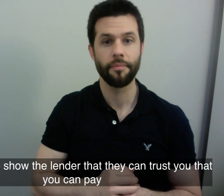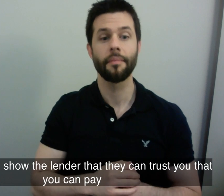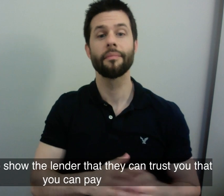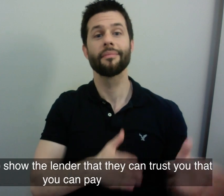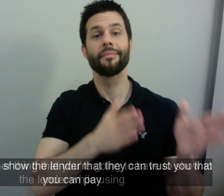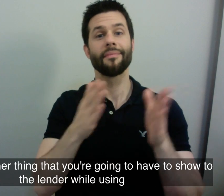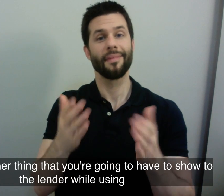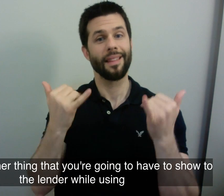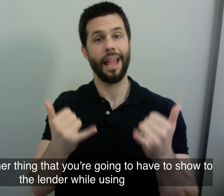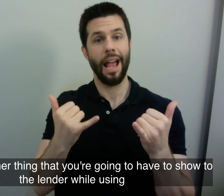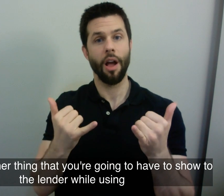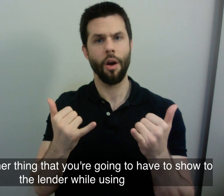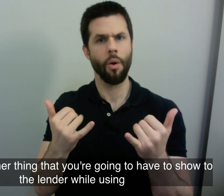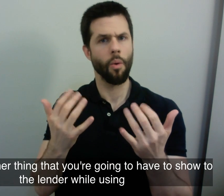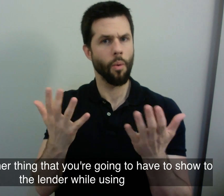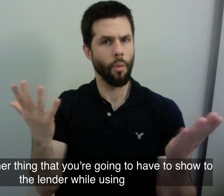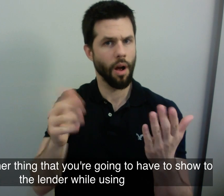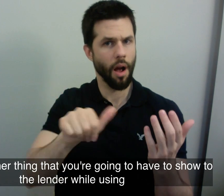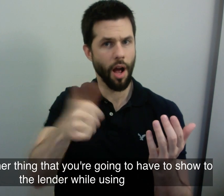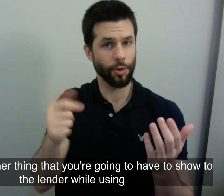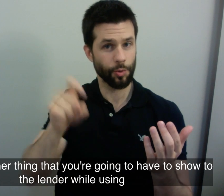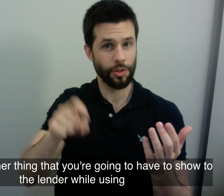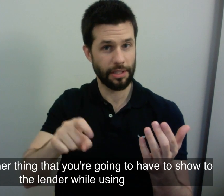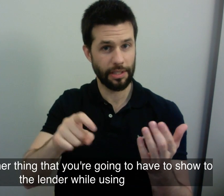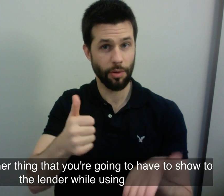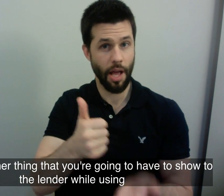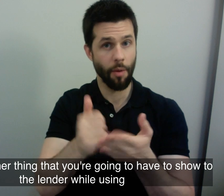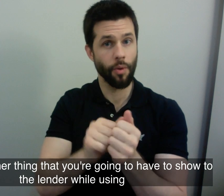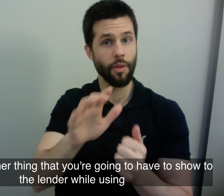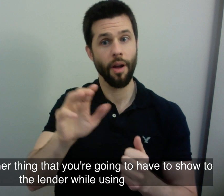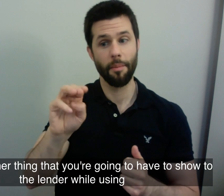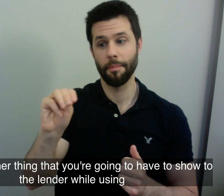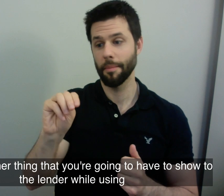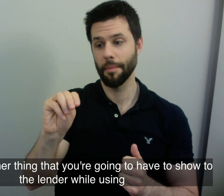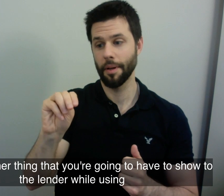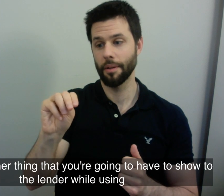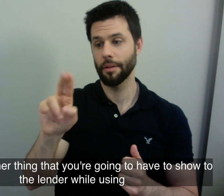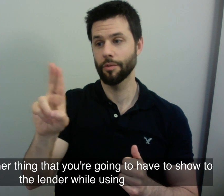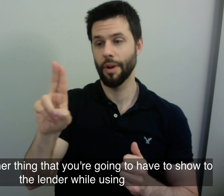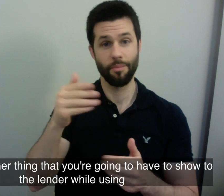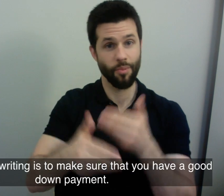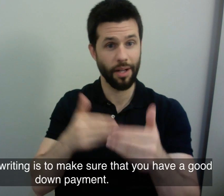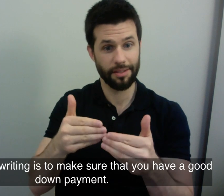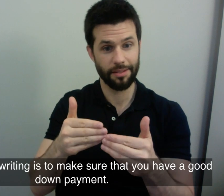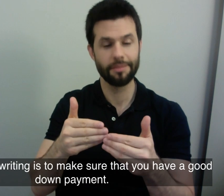that you can pay on time. Another thing that you're going to have to show to the lender while using manual